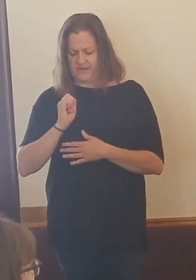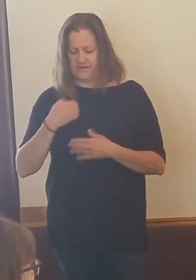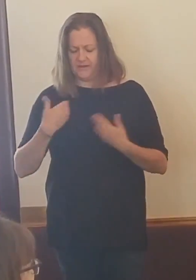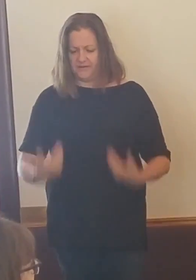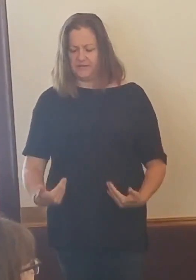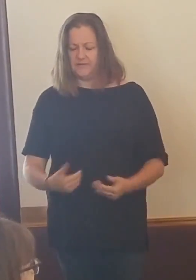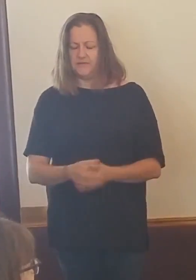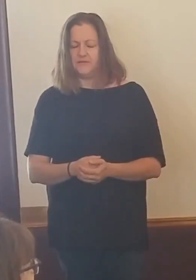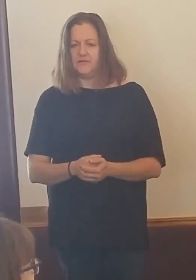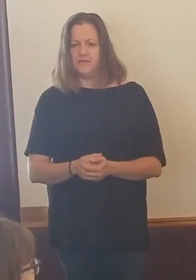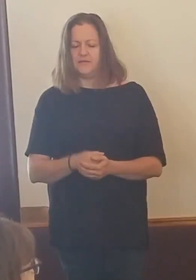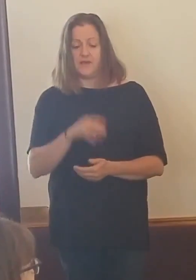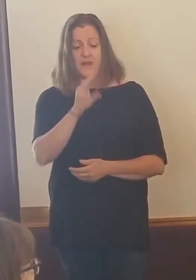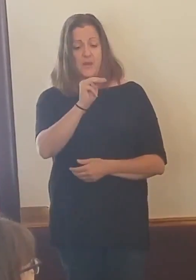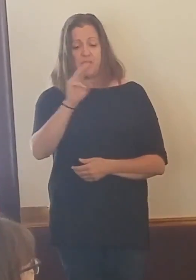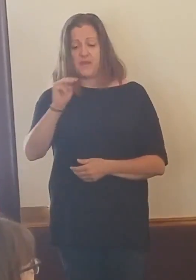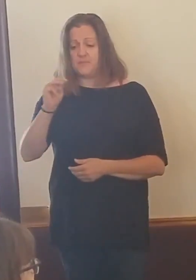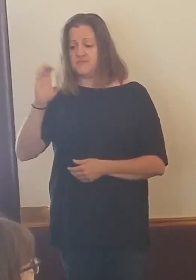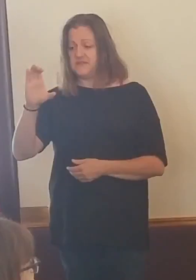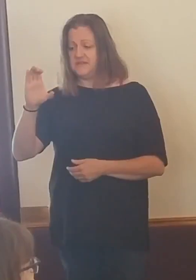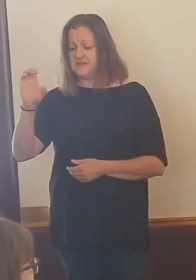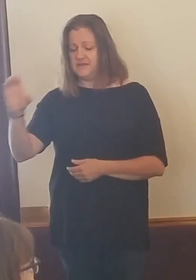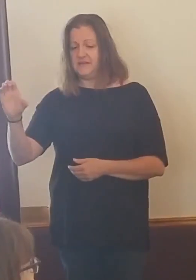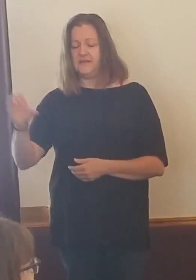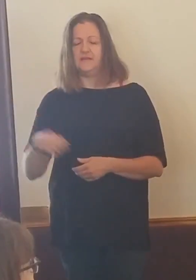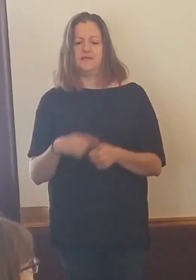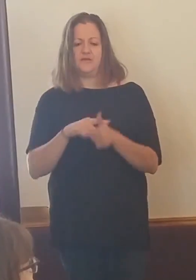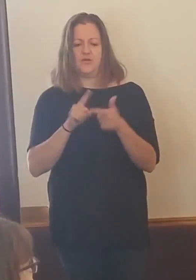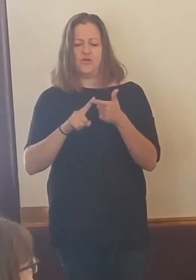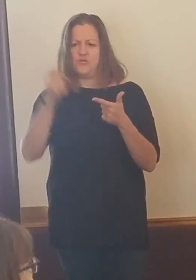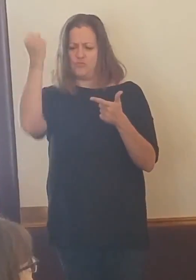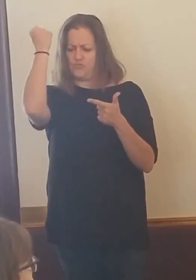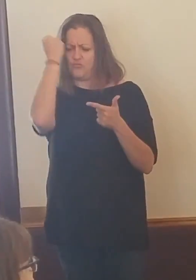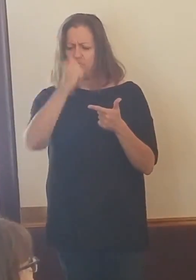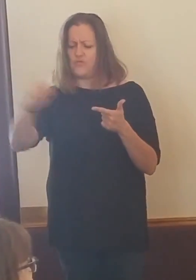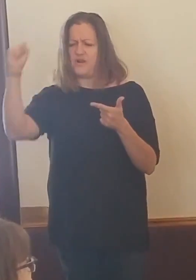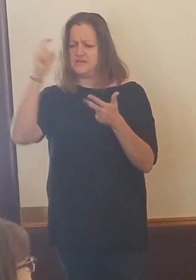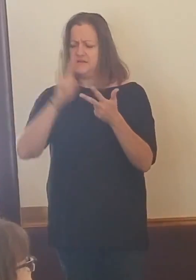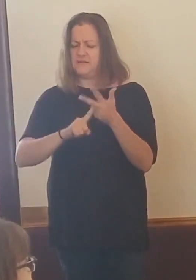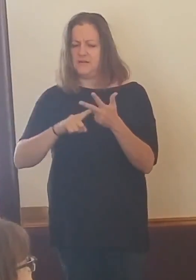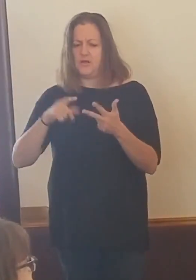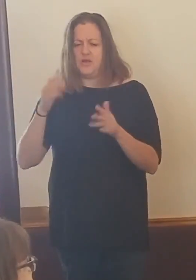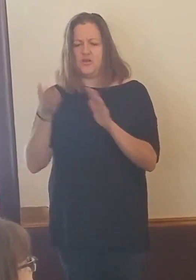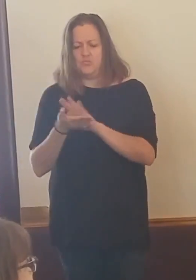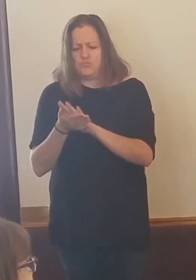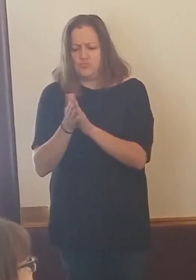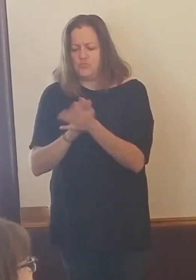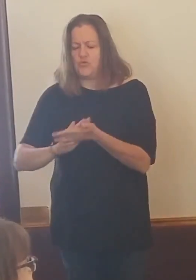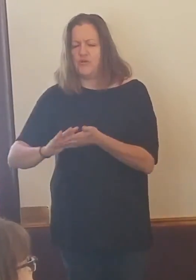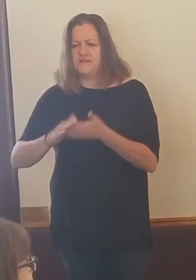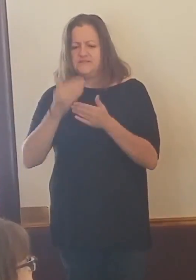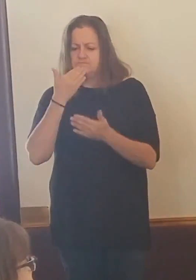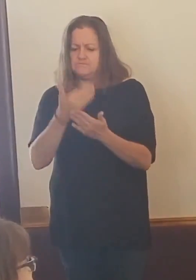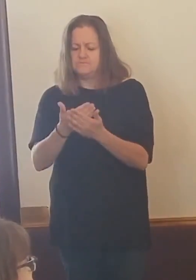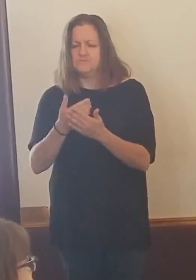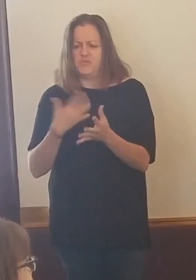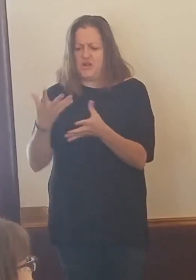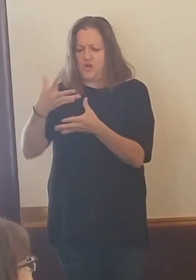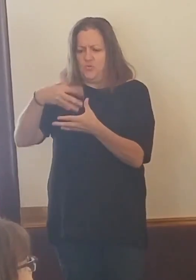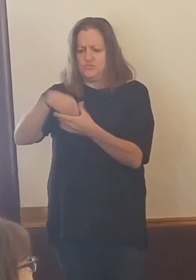To be MMCC, to be radical, to be progressive, to be inclusive.